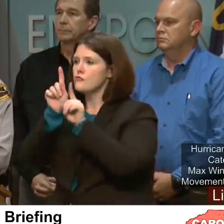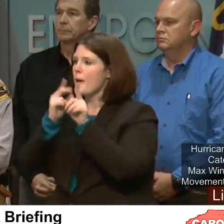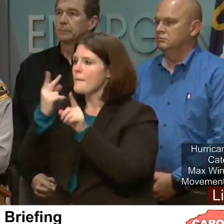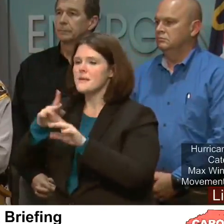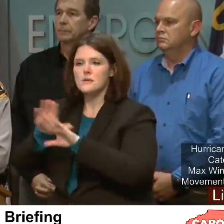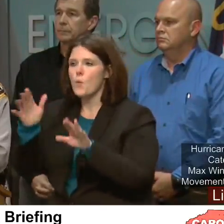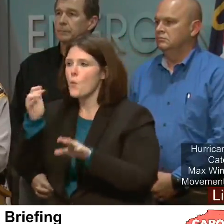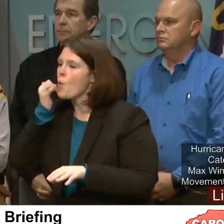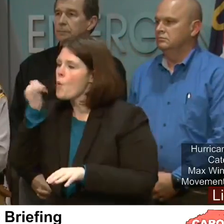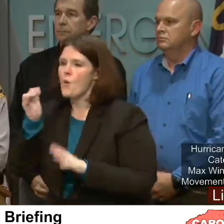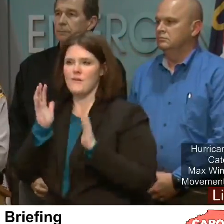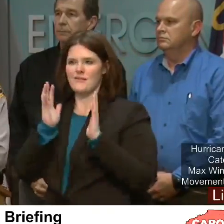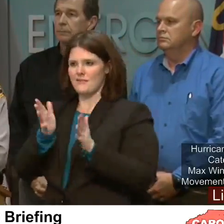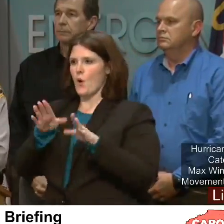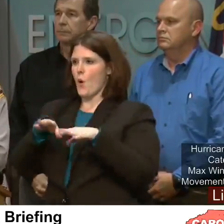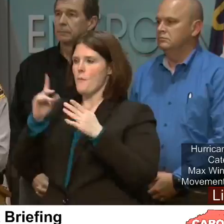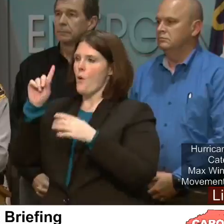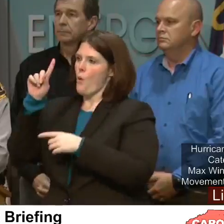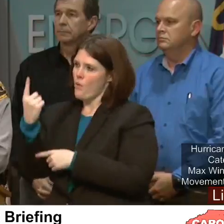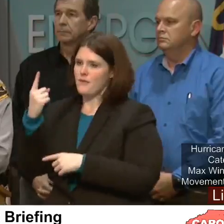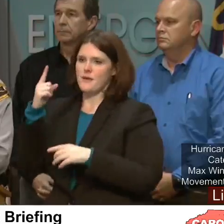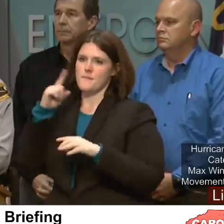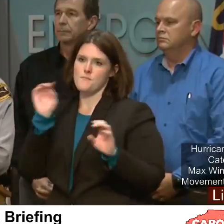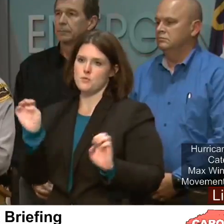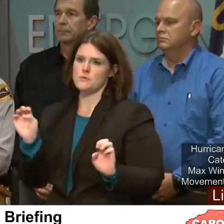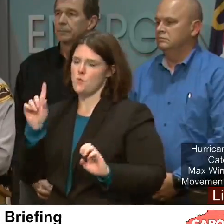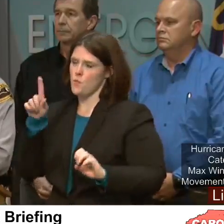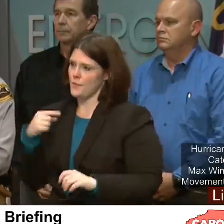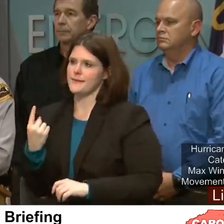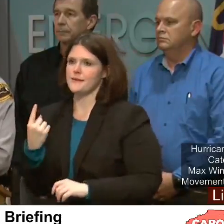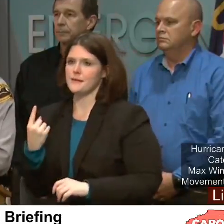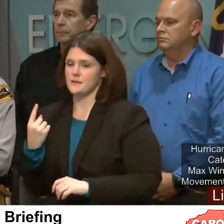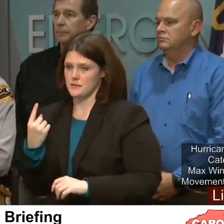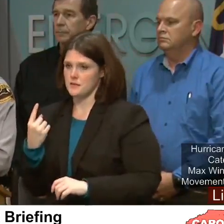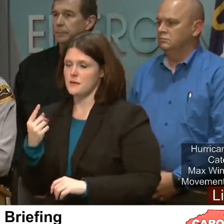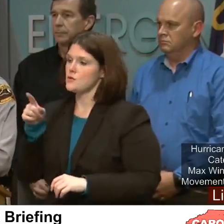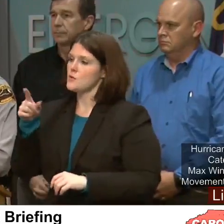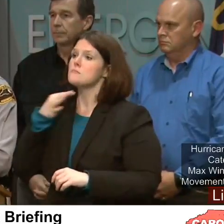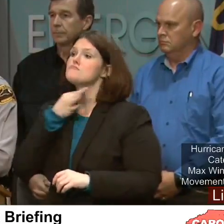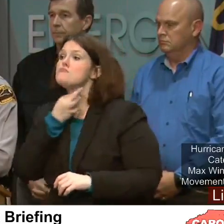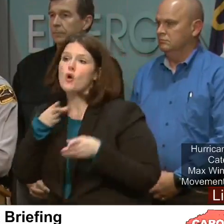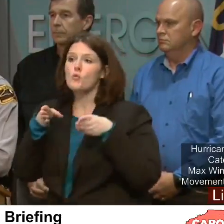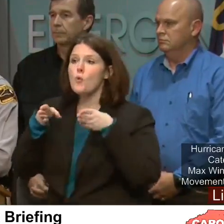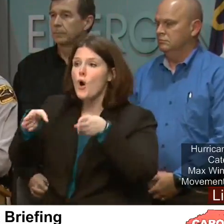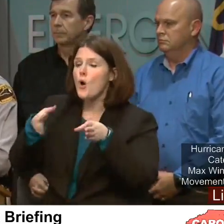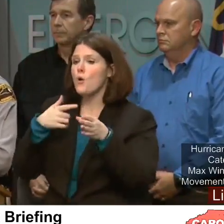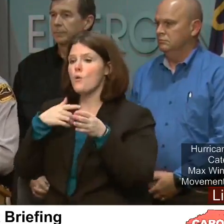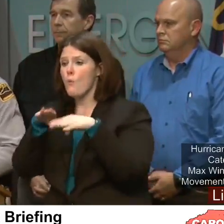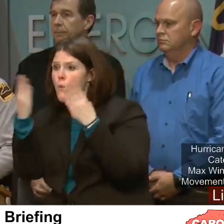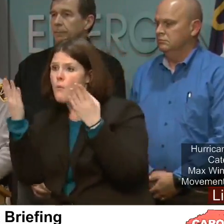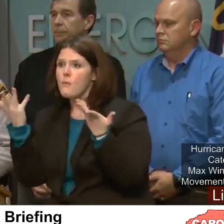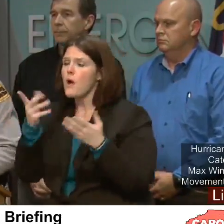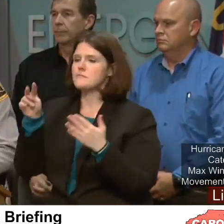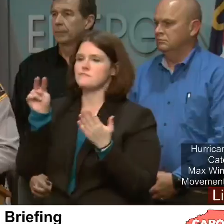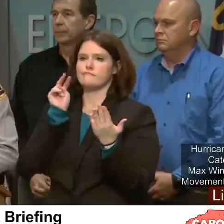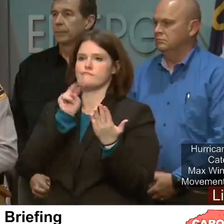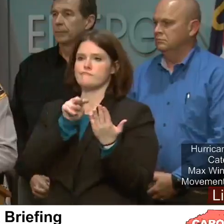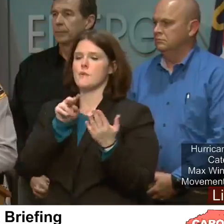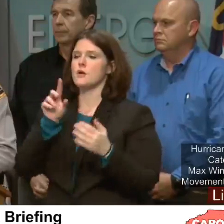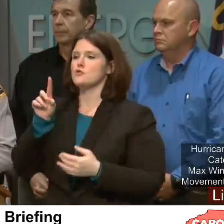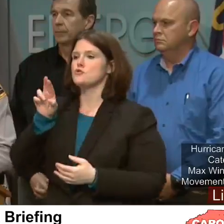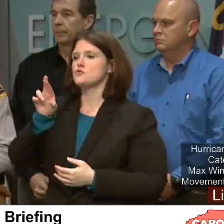HP open for emergency purposes only. Roadway conditions can be obtained from visiting